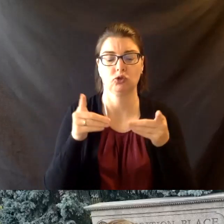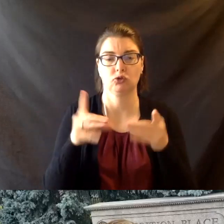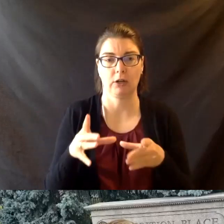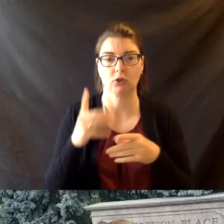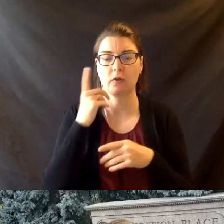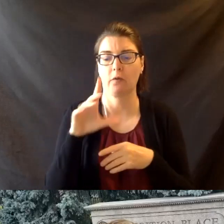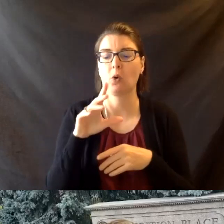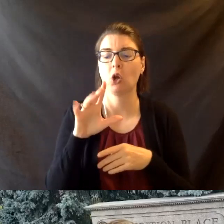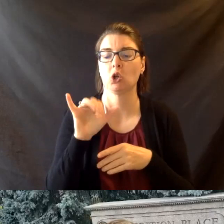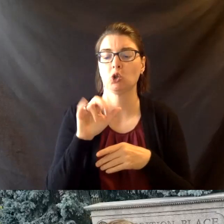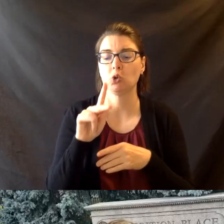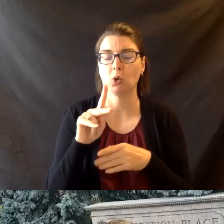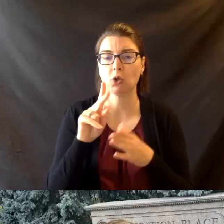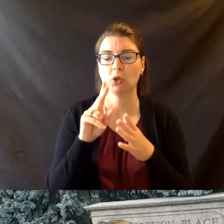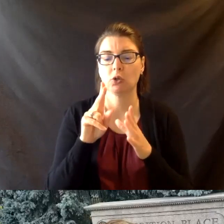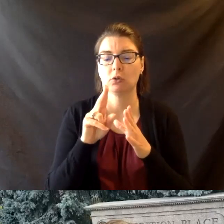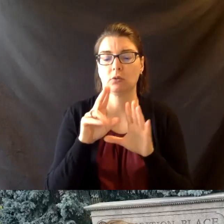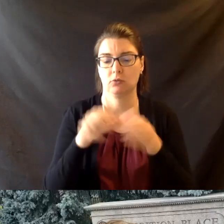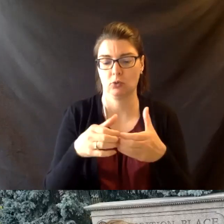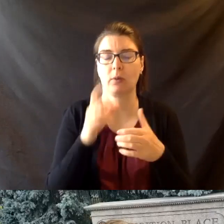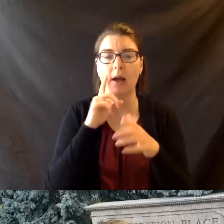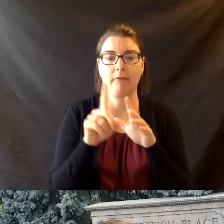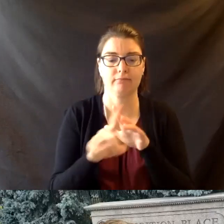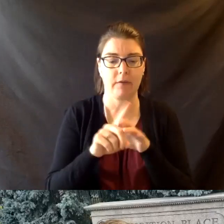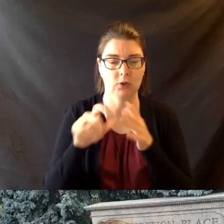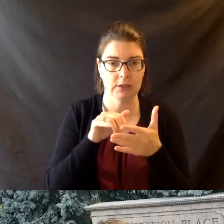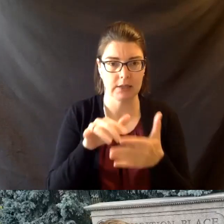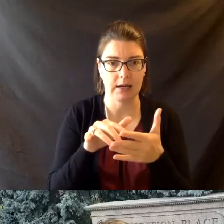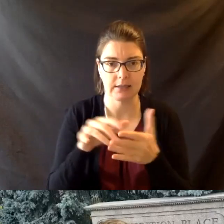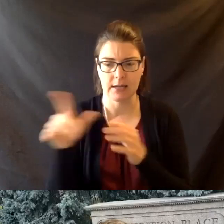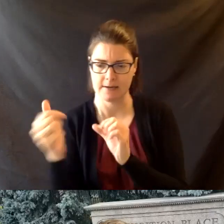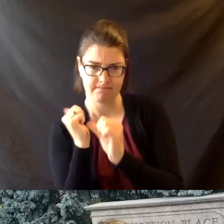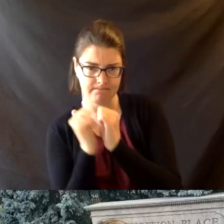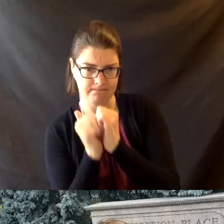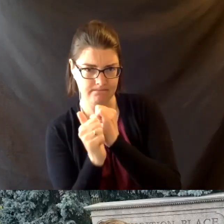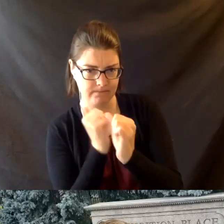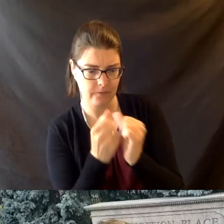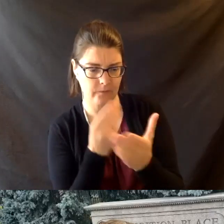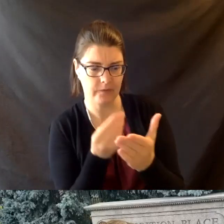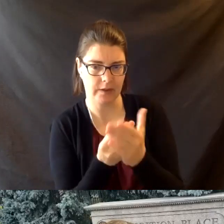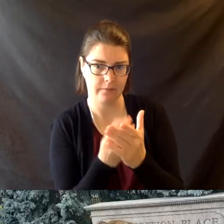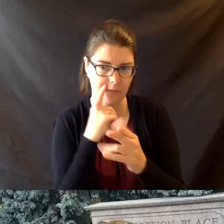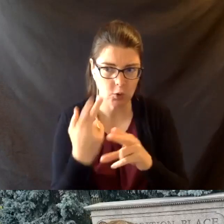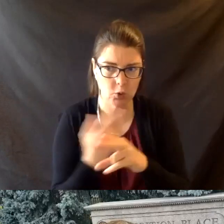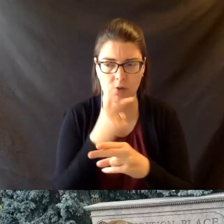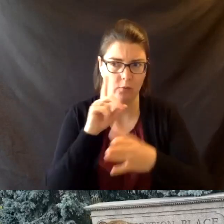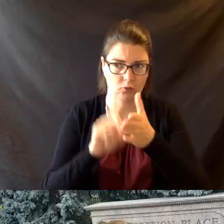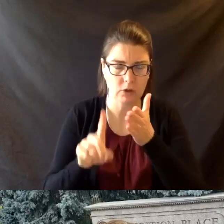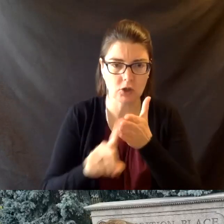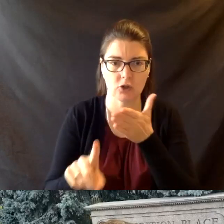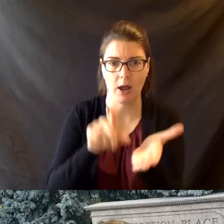Studies, supporting faculty to compete for funds to facilitate innovative research and publish in